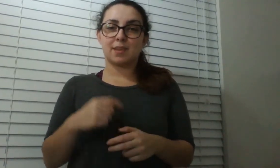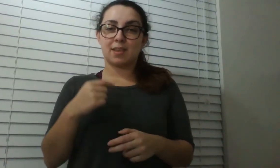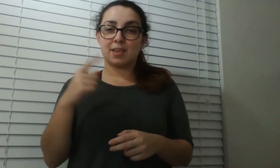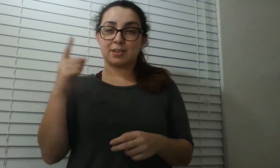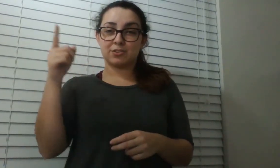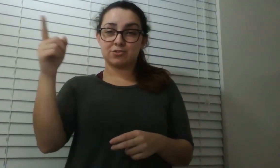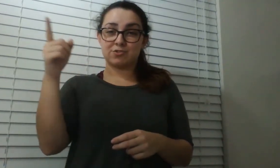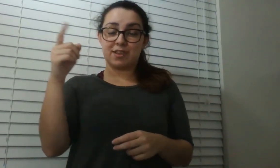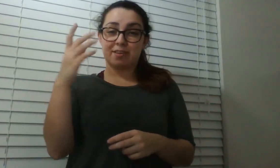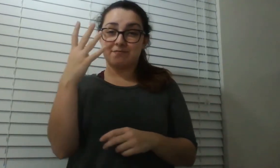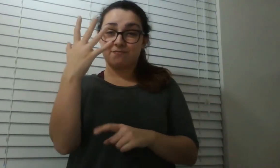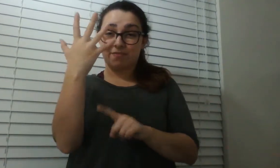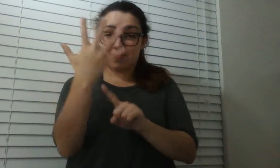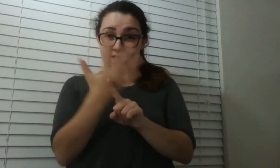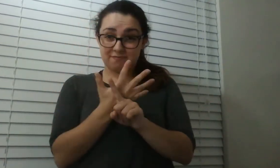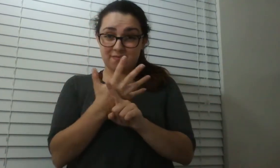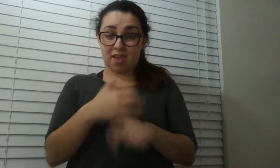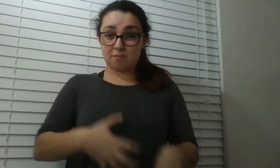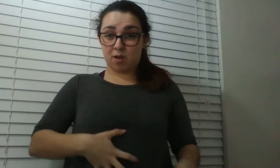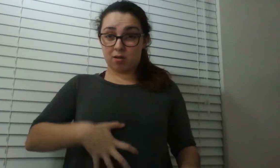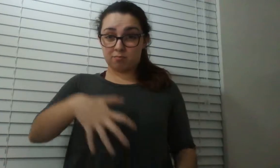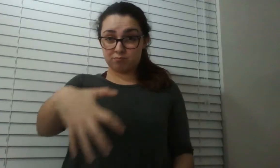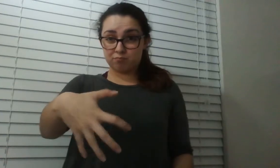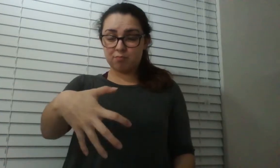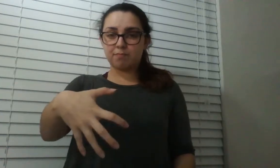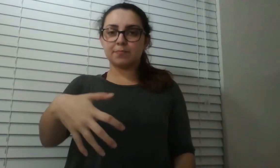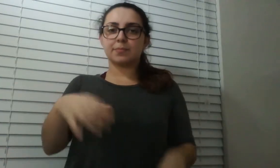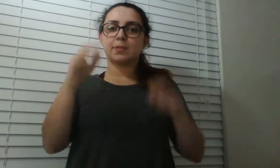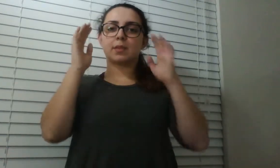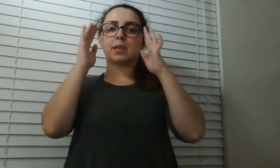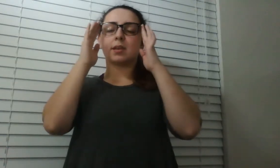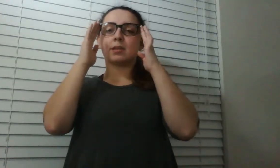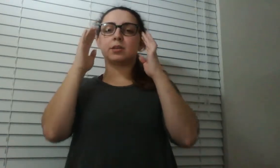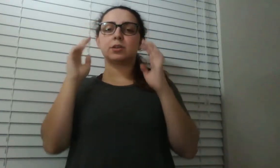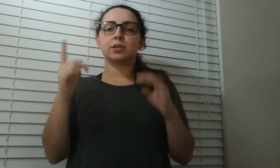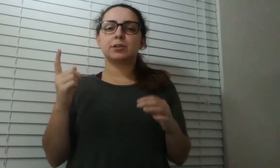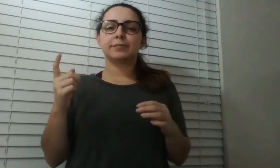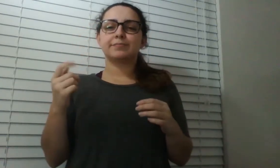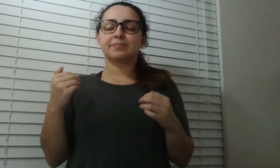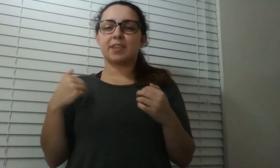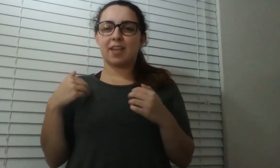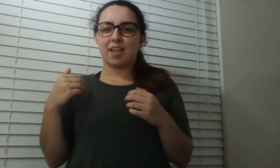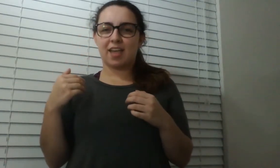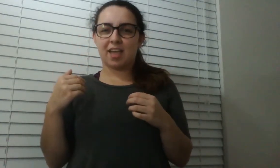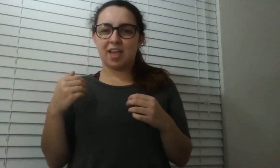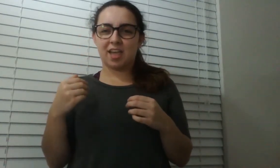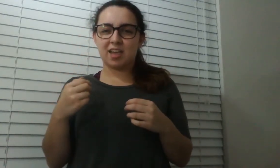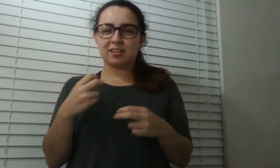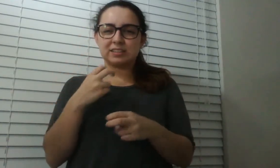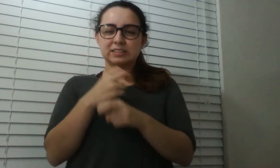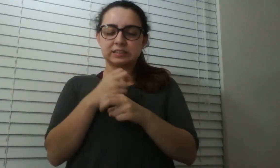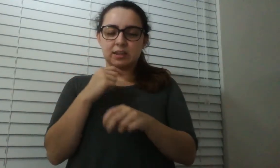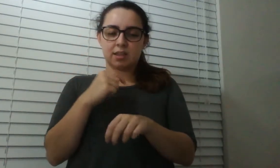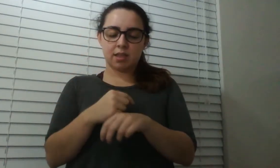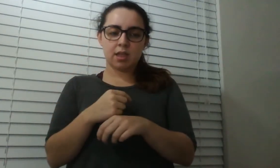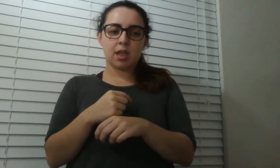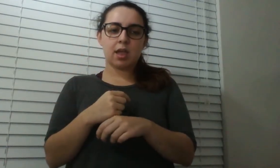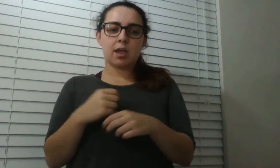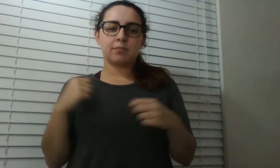was just starting to have a really hard time tightening my backpack so that the weight wasn't all on my shoulders. And she says while she was hiking, the